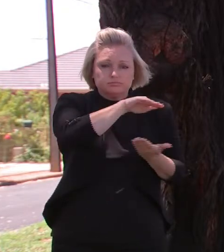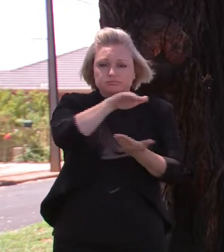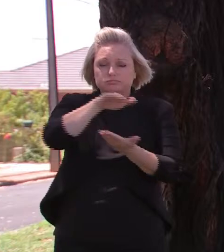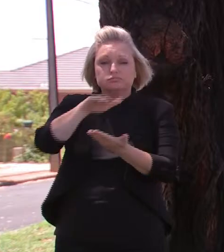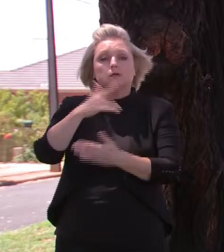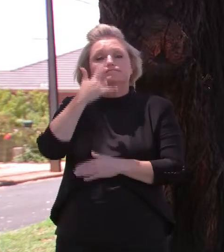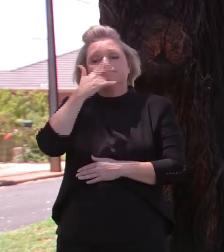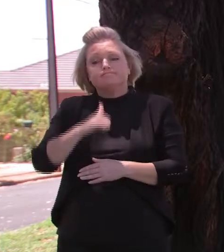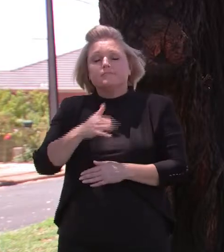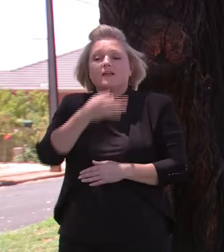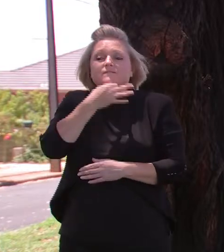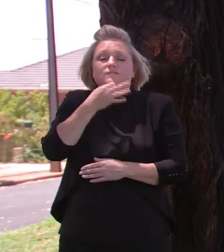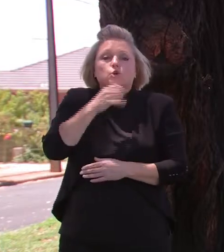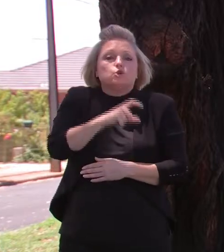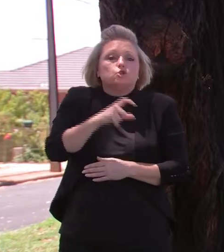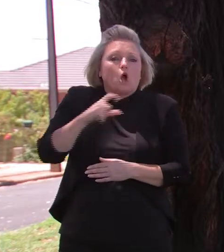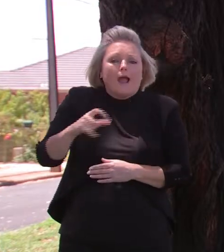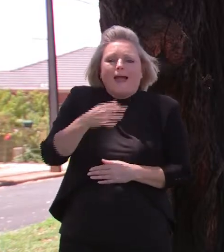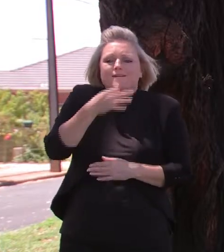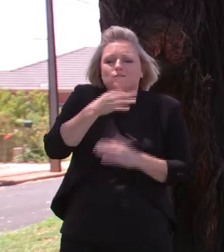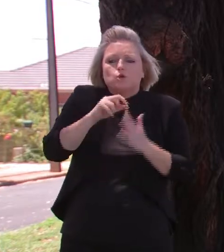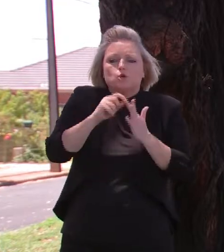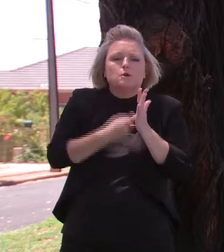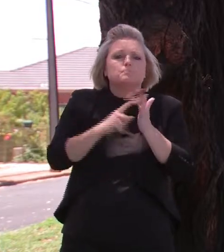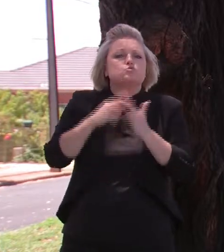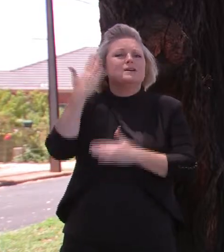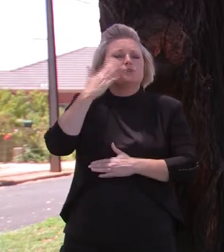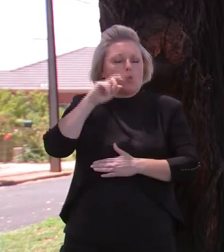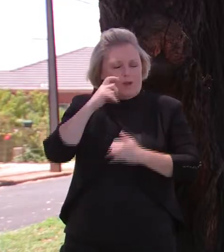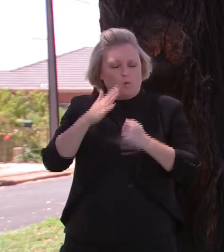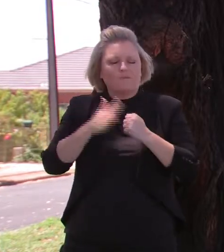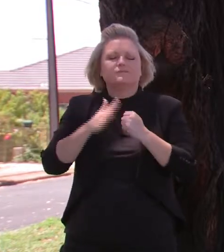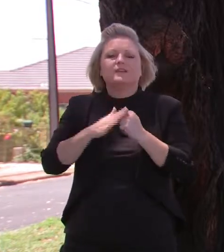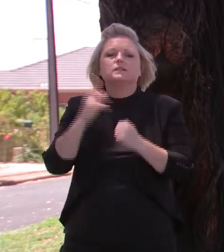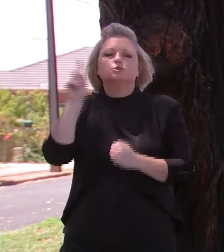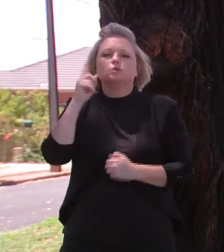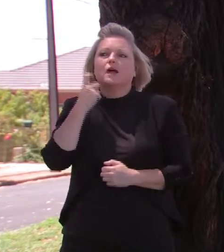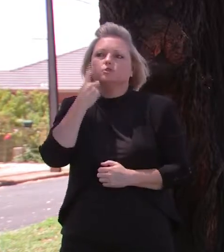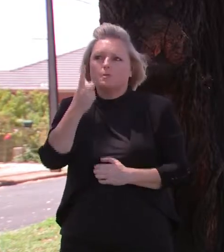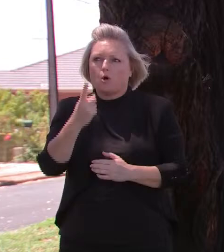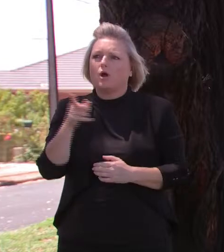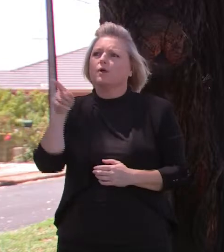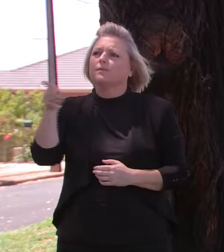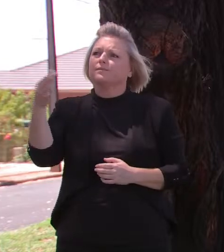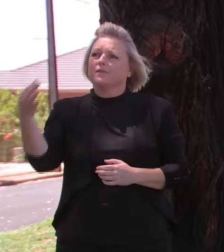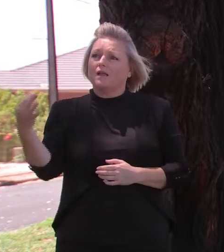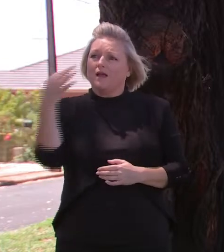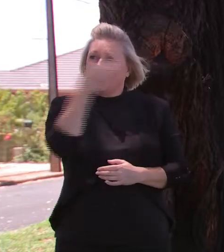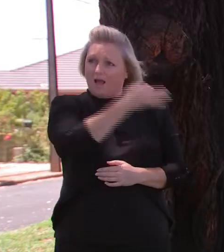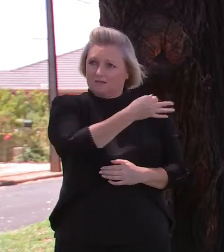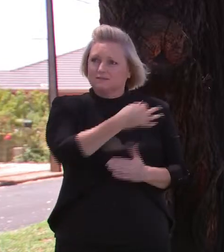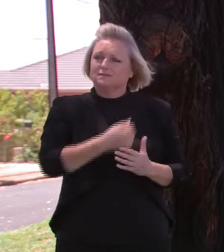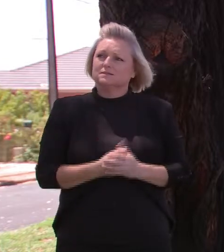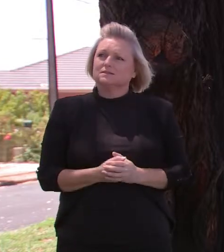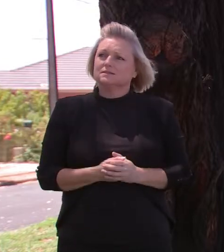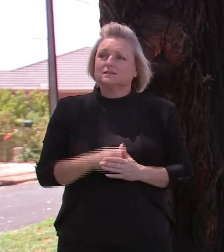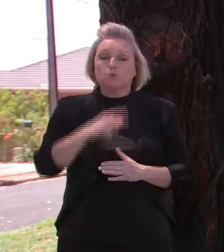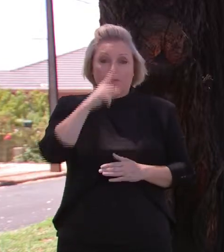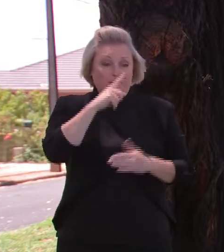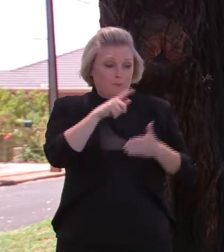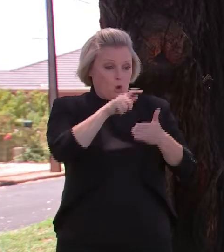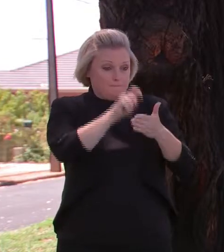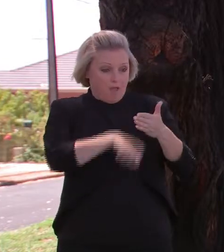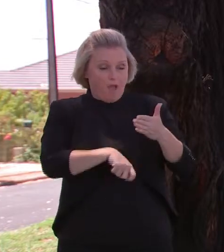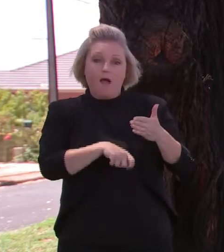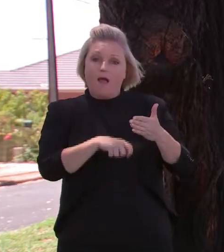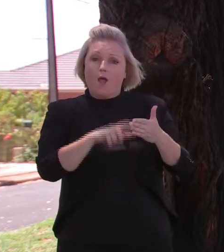and preschools today that didn't have their rats. We'll rectify that in the next 24, 48 hours. Those that bought them themselves, will they get a refund? Look,